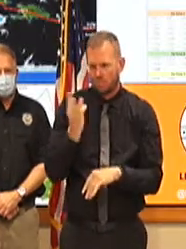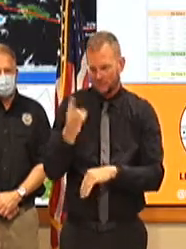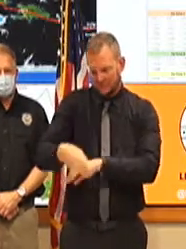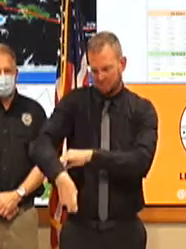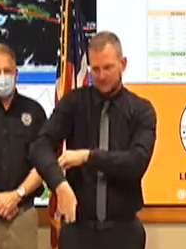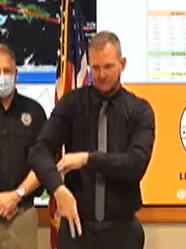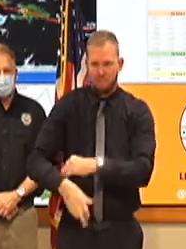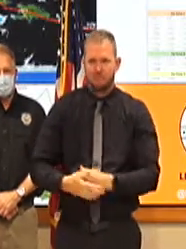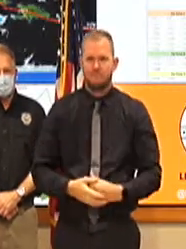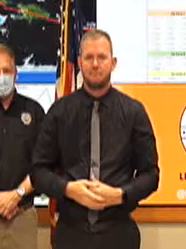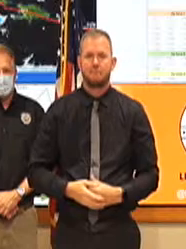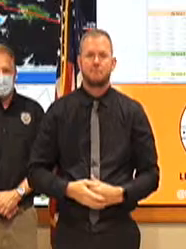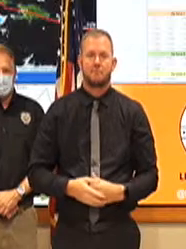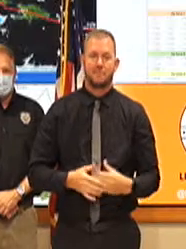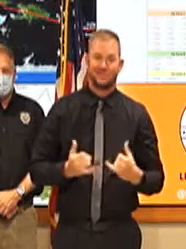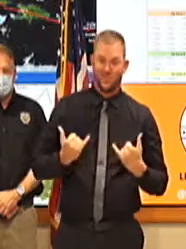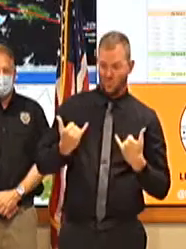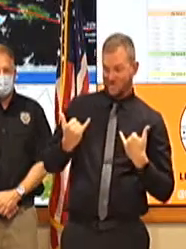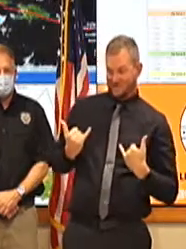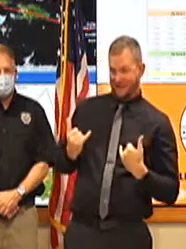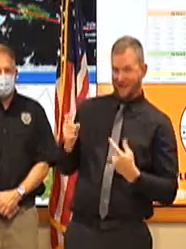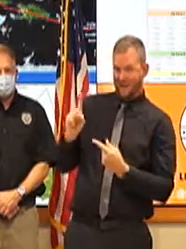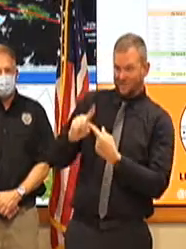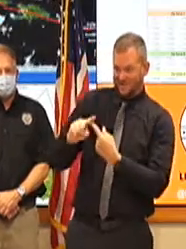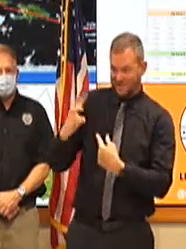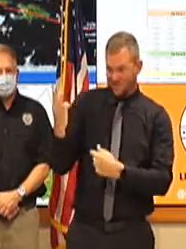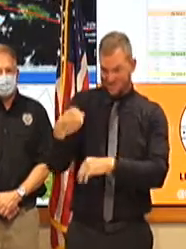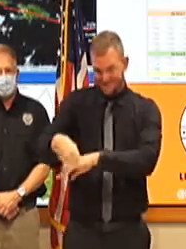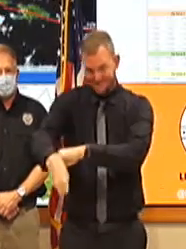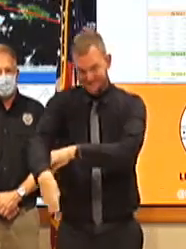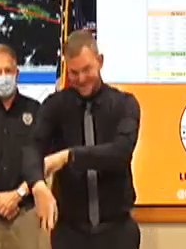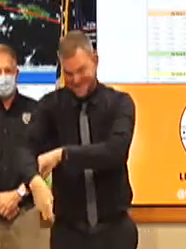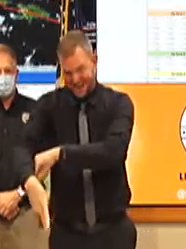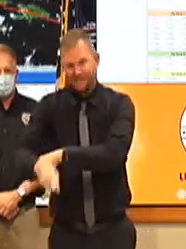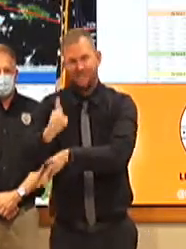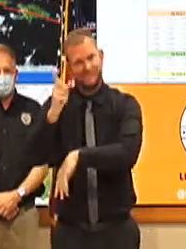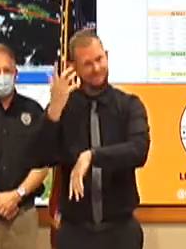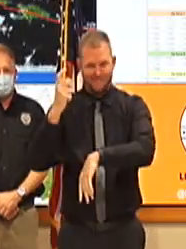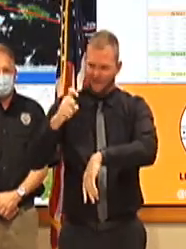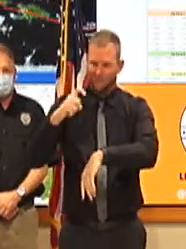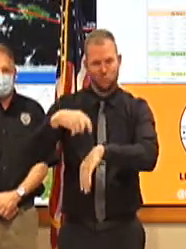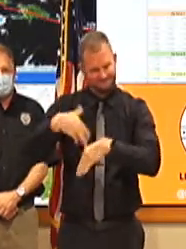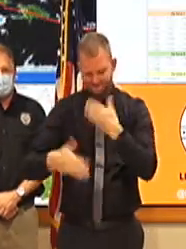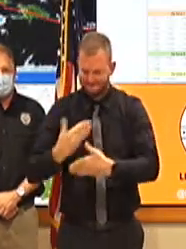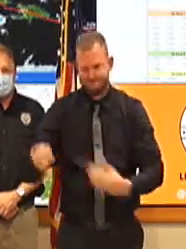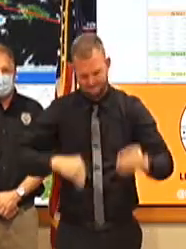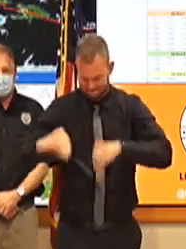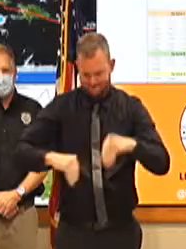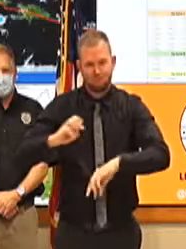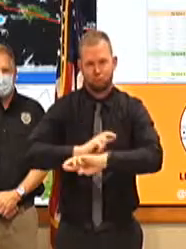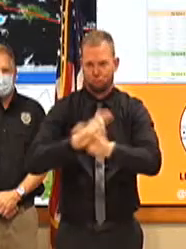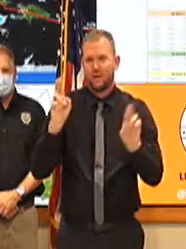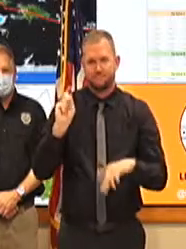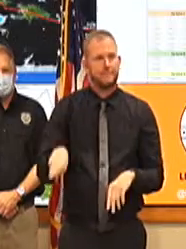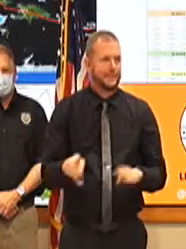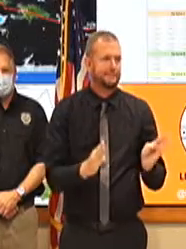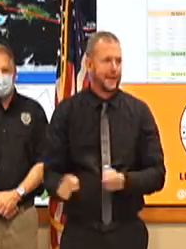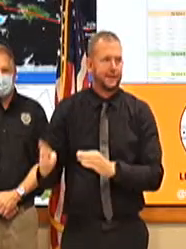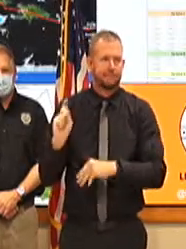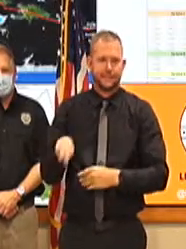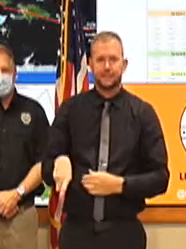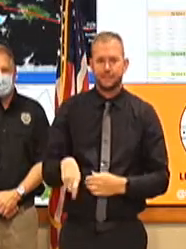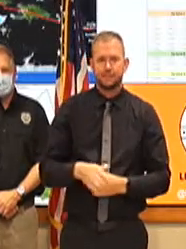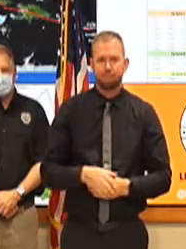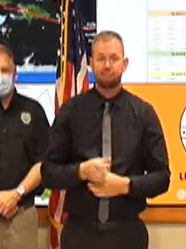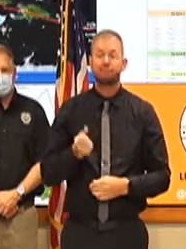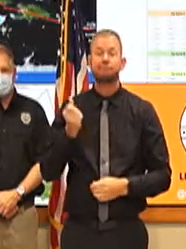preparations. Let me emphasize the voluntary evacuations for zones A and B,